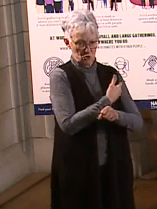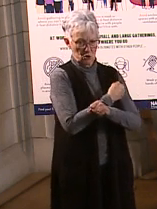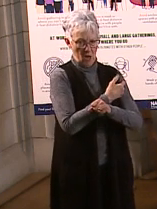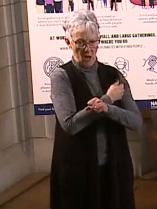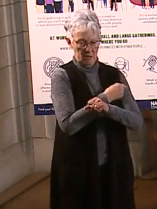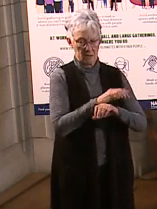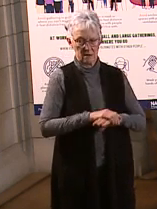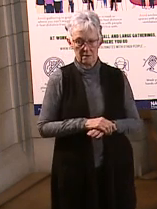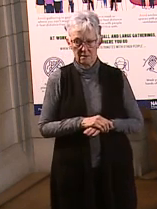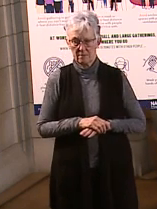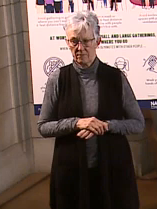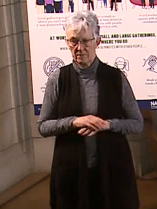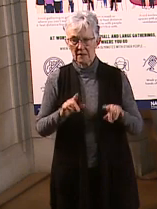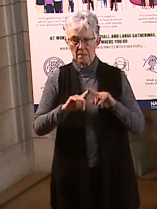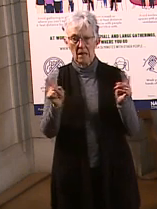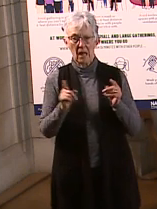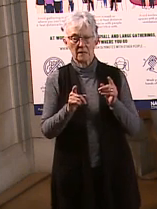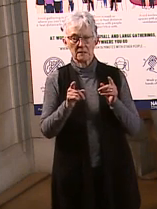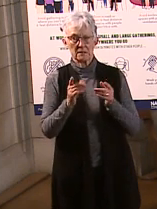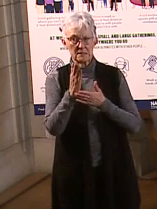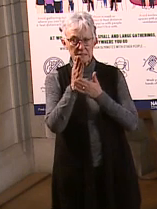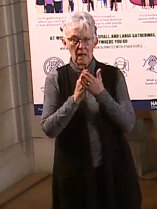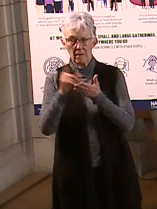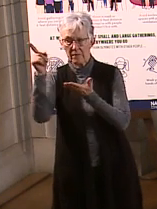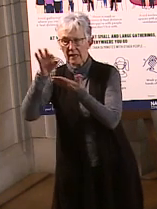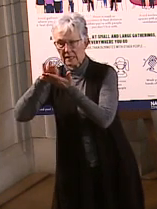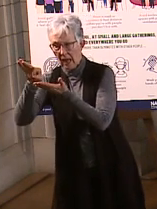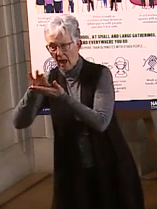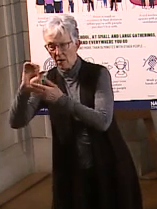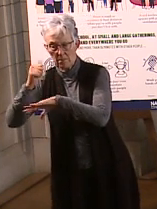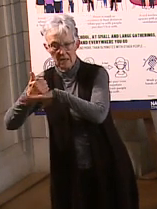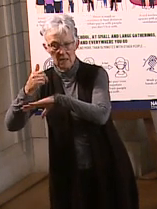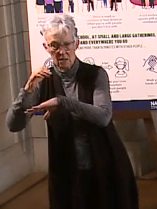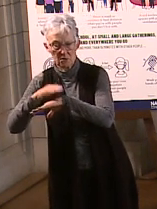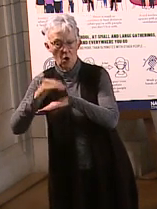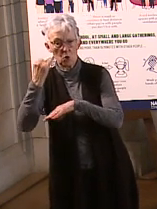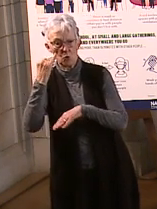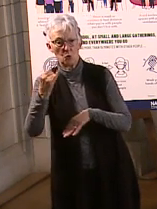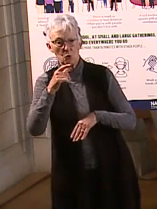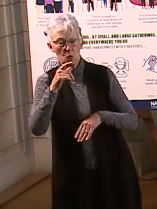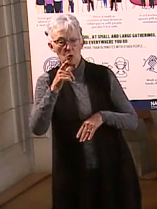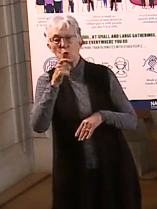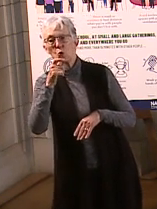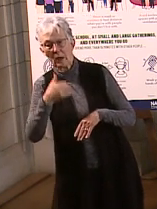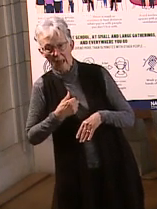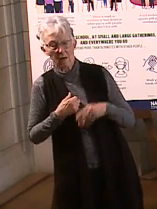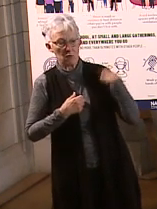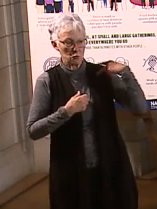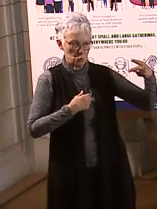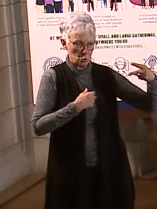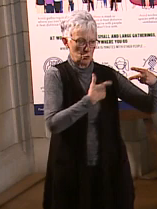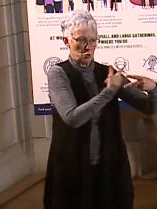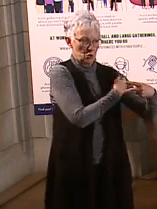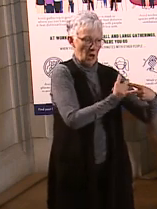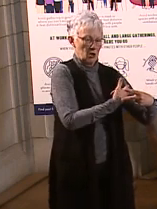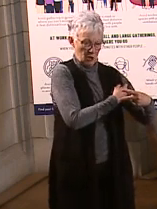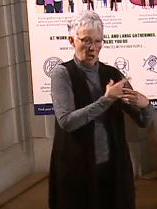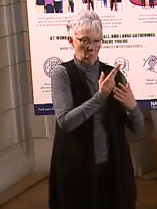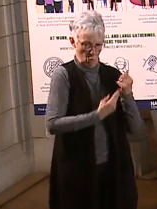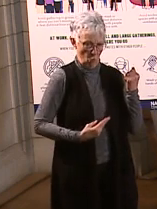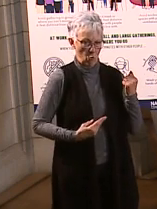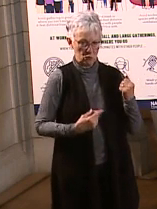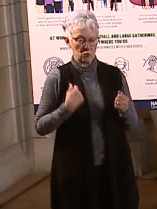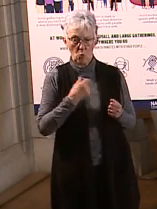get the complete immunity, we're around number 20. We certainly want to improve upon that. We want to do better for both the first dose and second